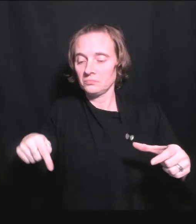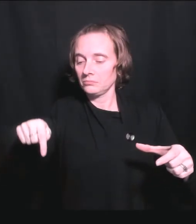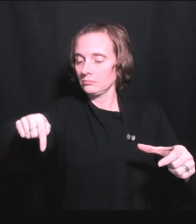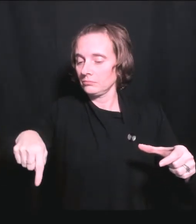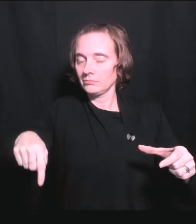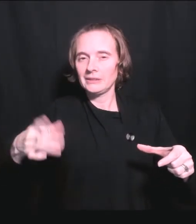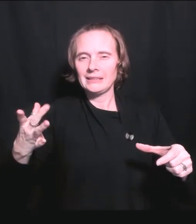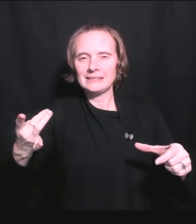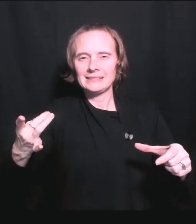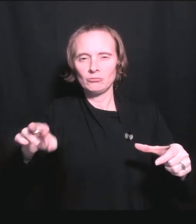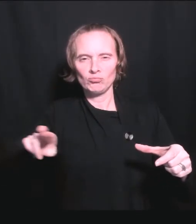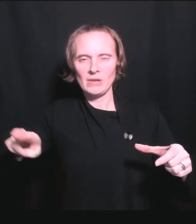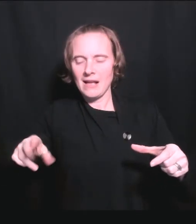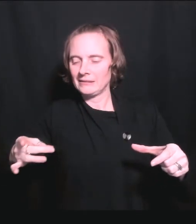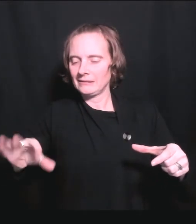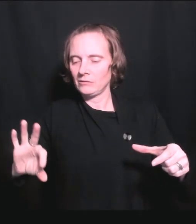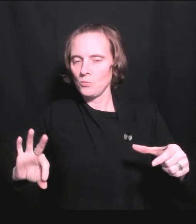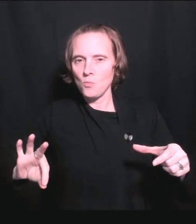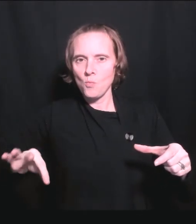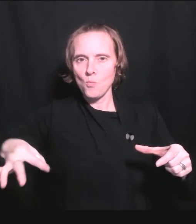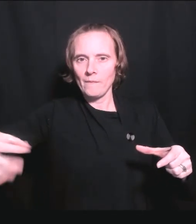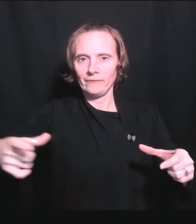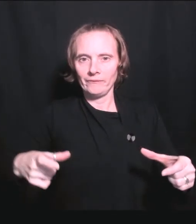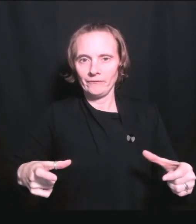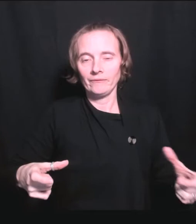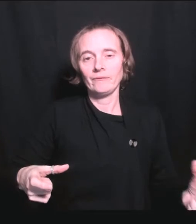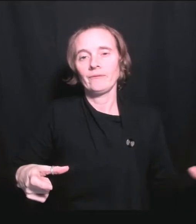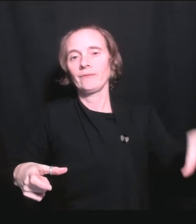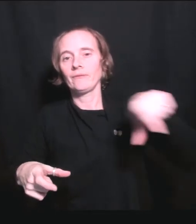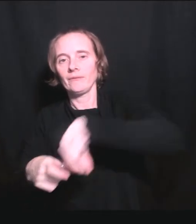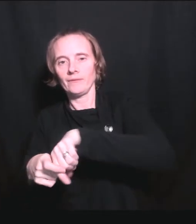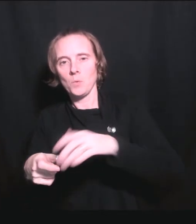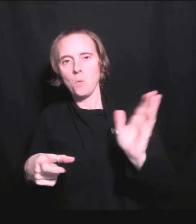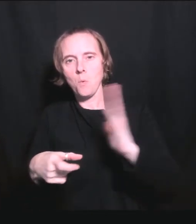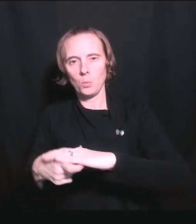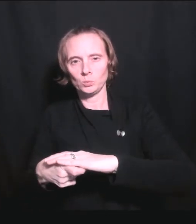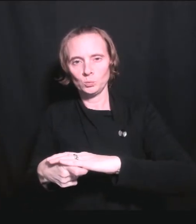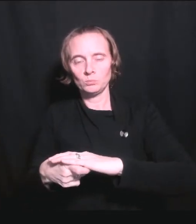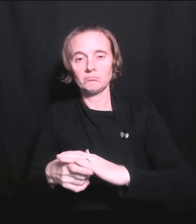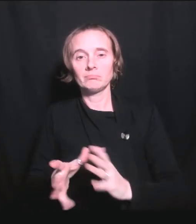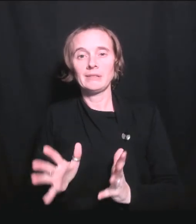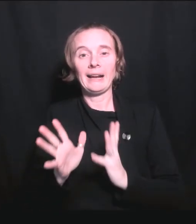Peel the sticky line off the right side, being careful not to touch the card.